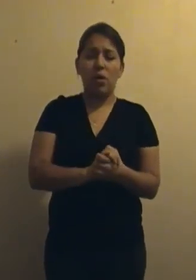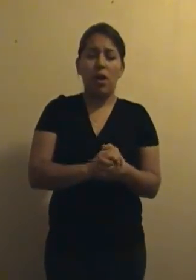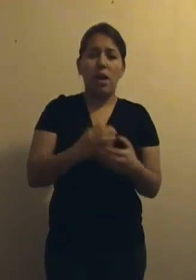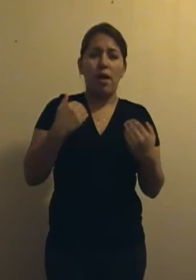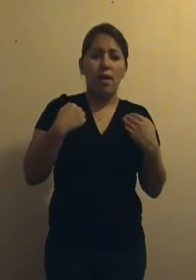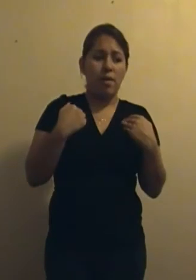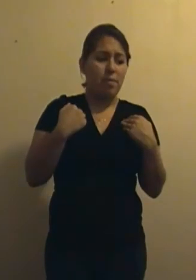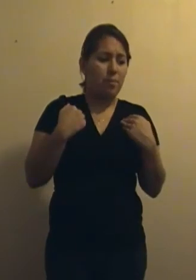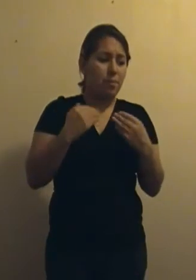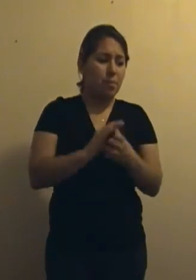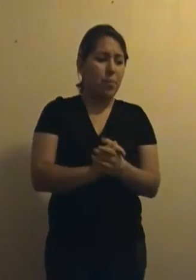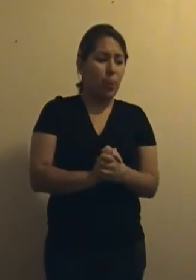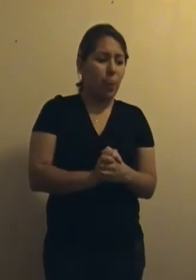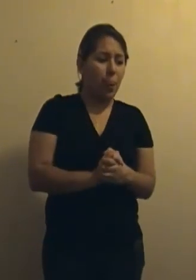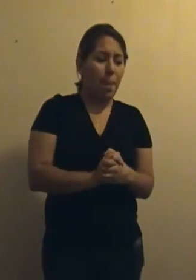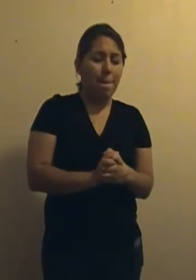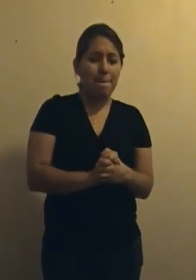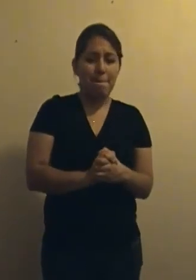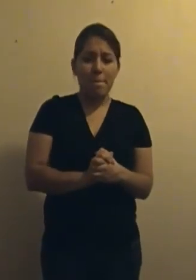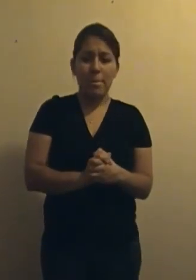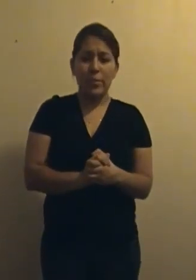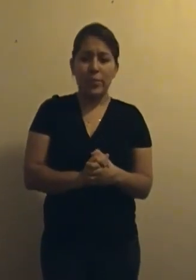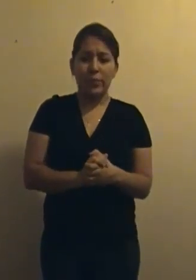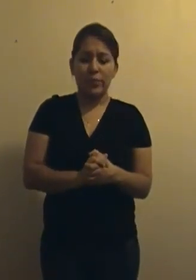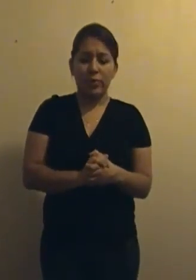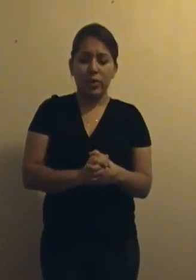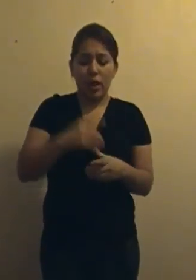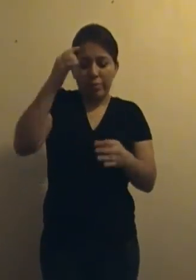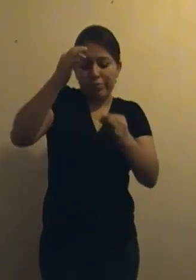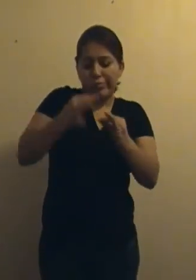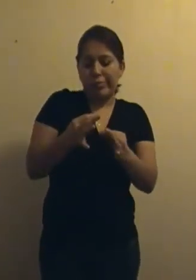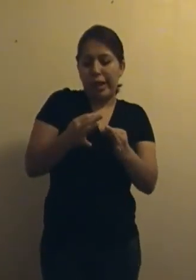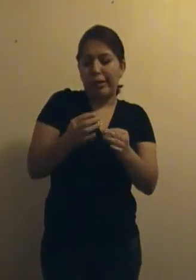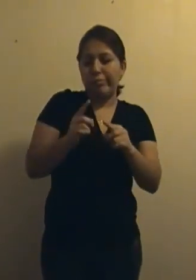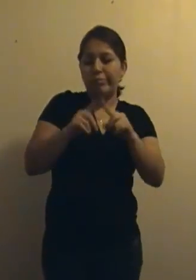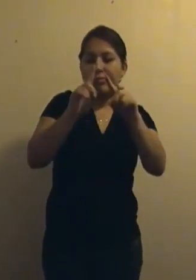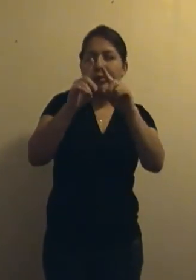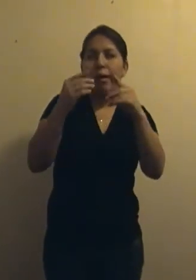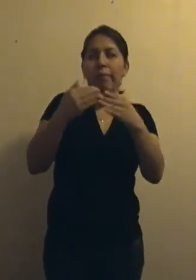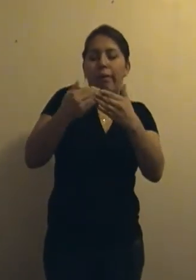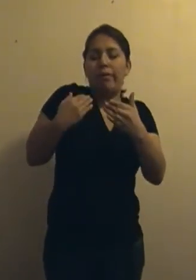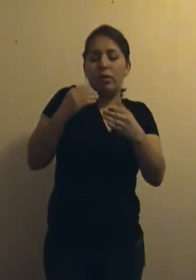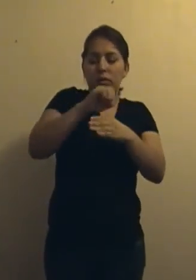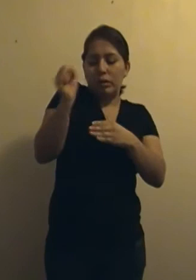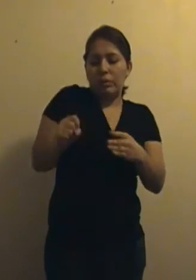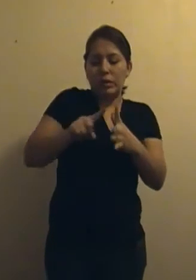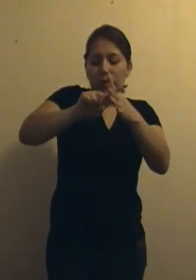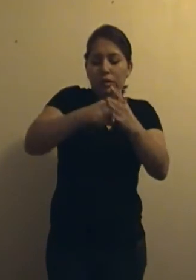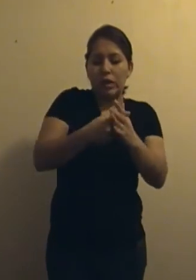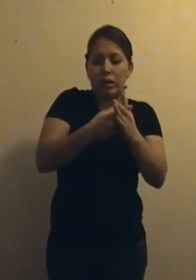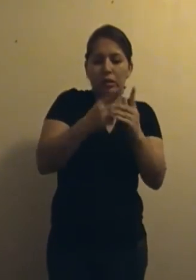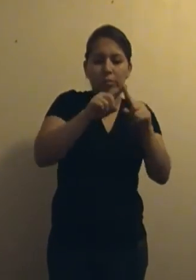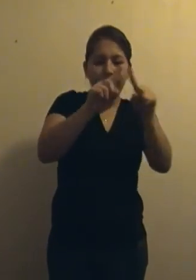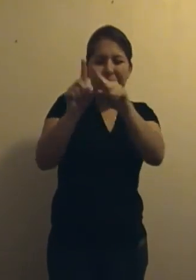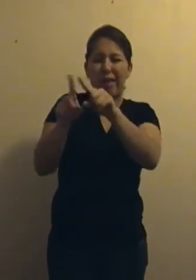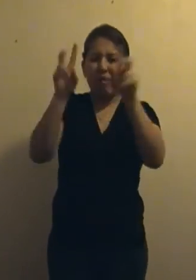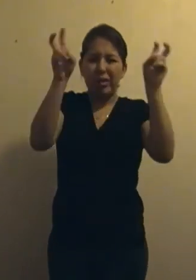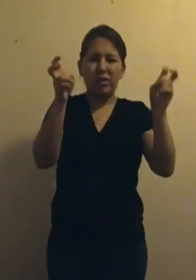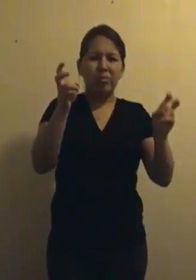random, really. I just decide which ones I'm going to do at the beginning of that semester. And in the past I've done